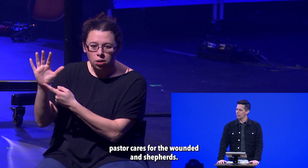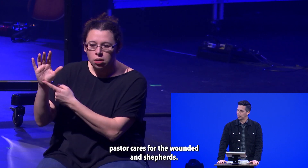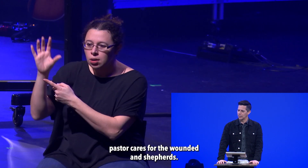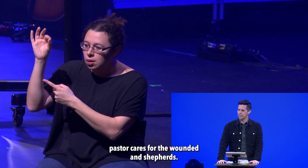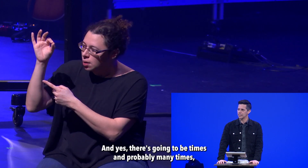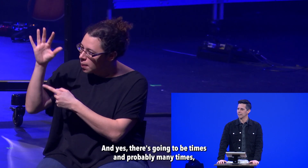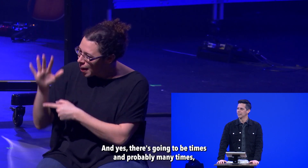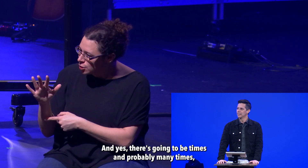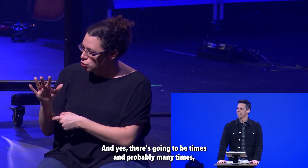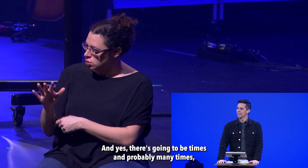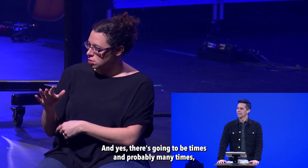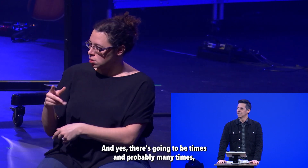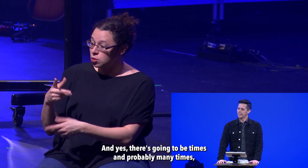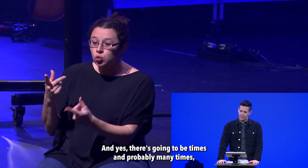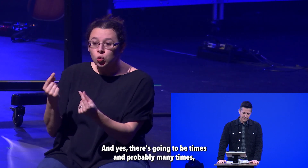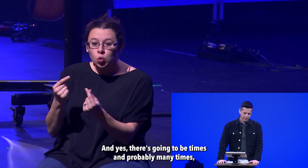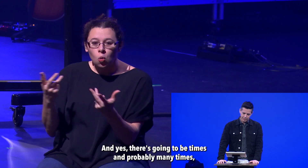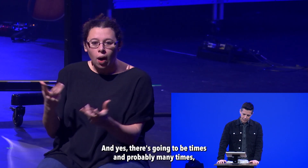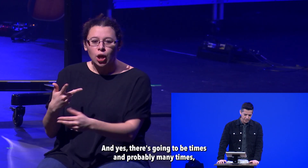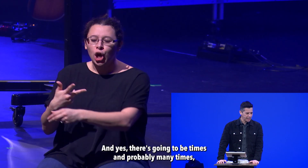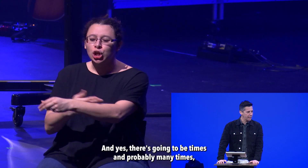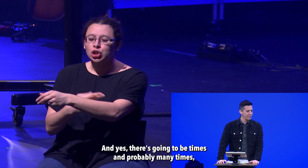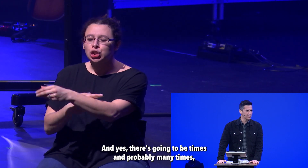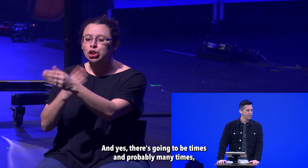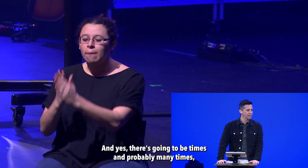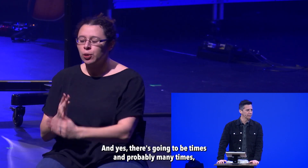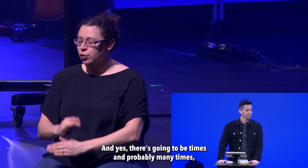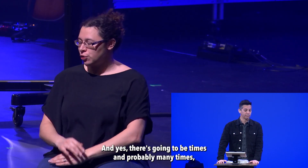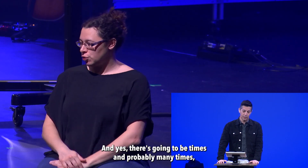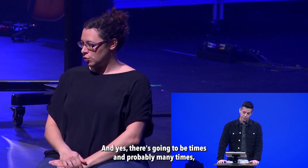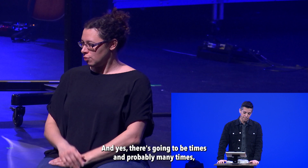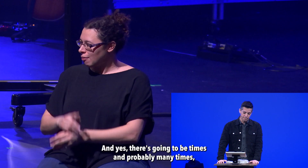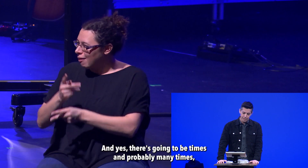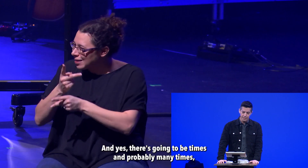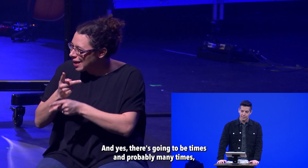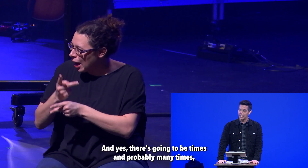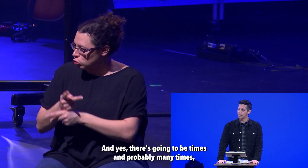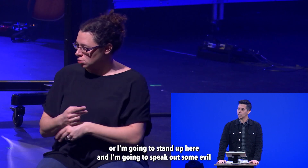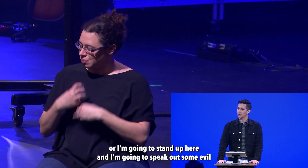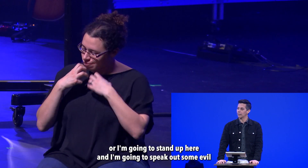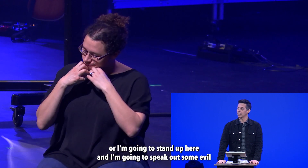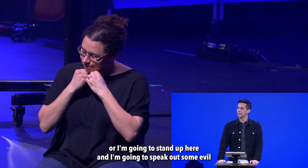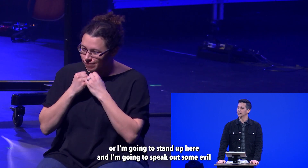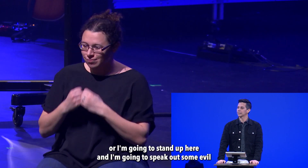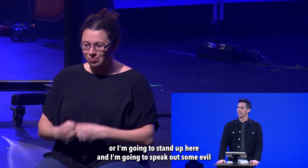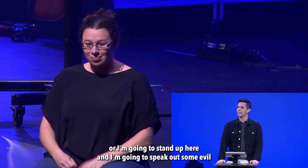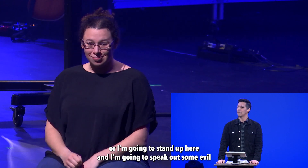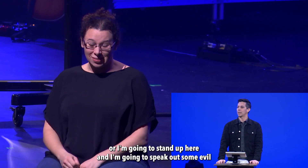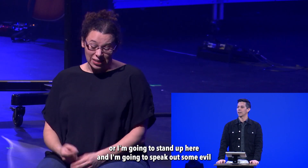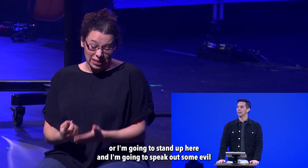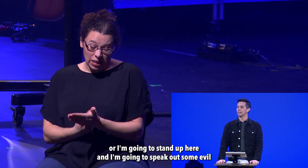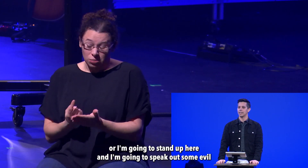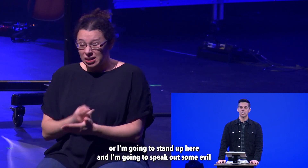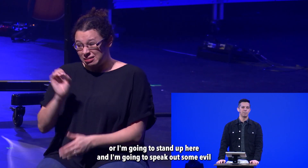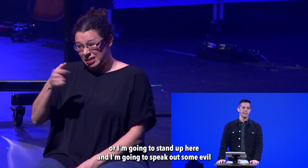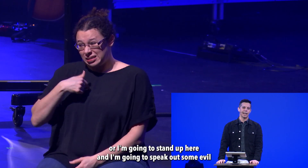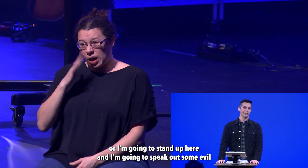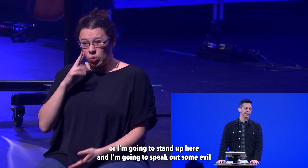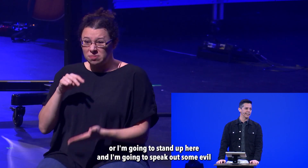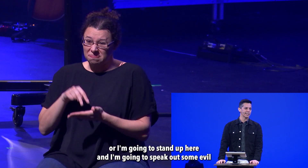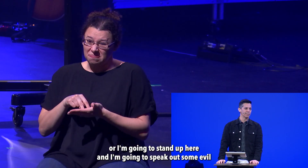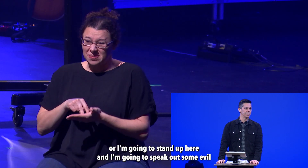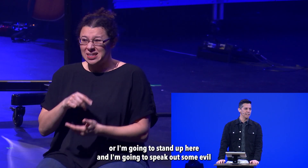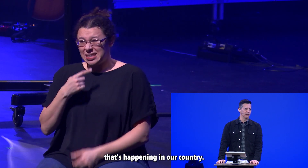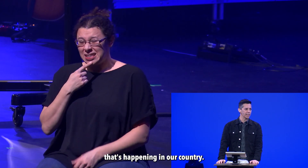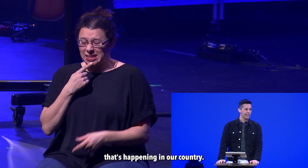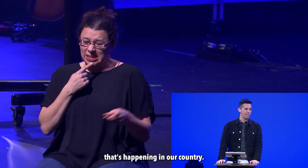and shepherds. And yes, there's gonna be times and probably many times where I'm gonna stand up here and I'm gonna speak out